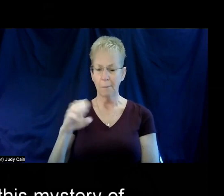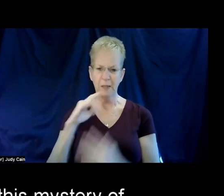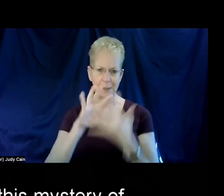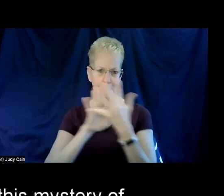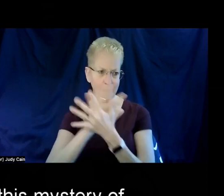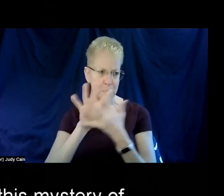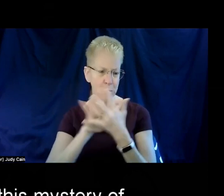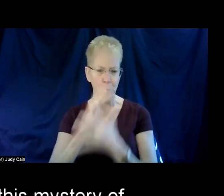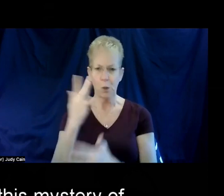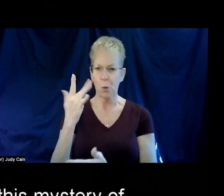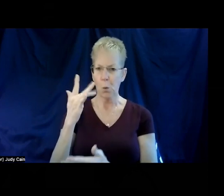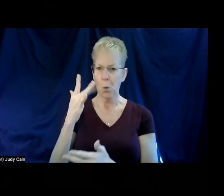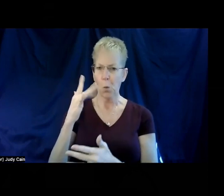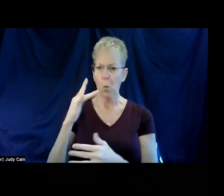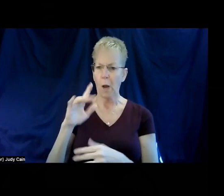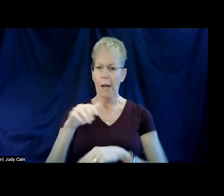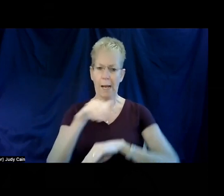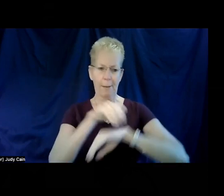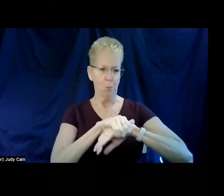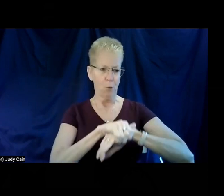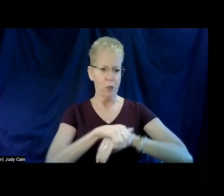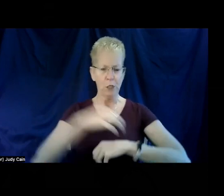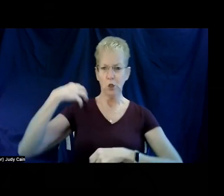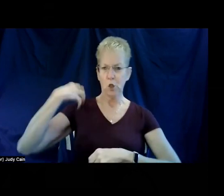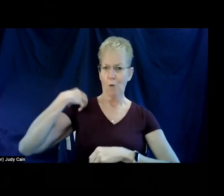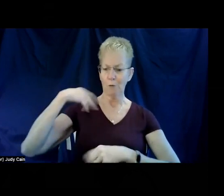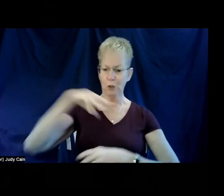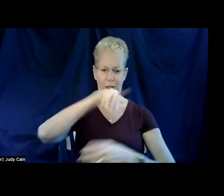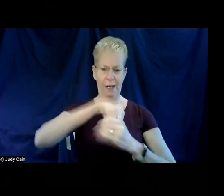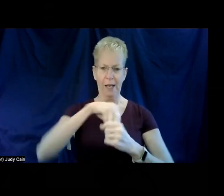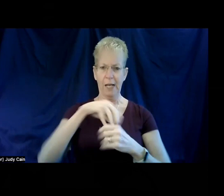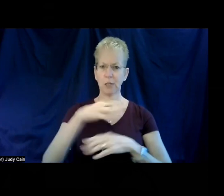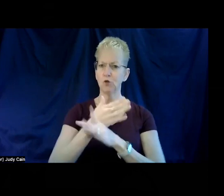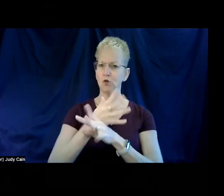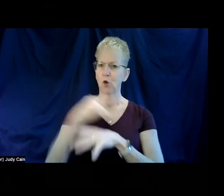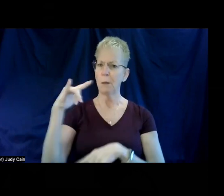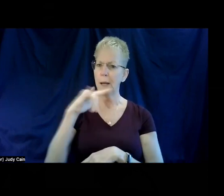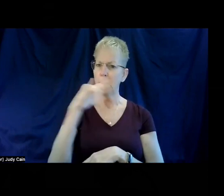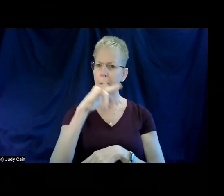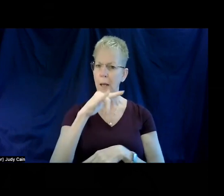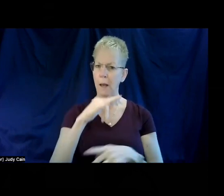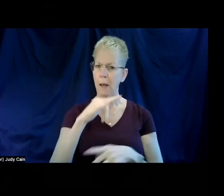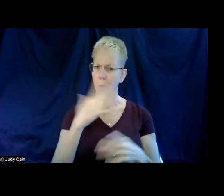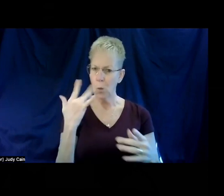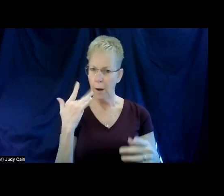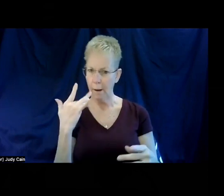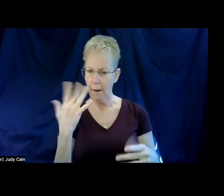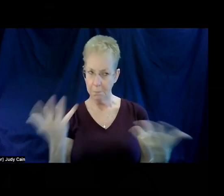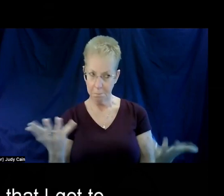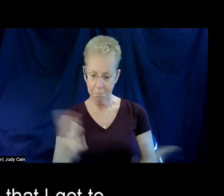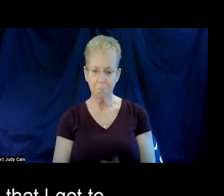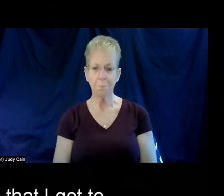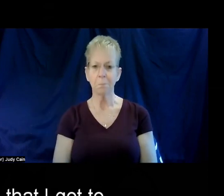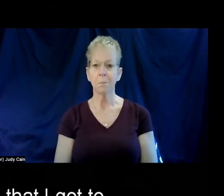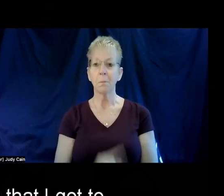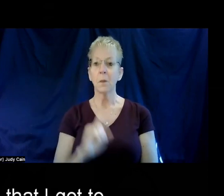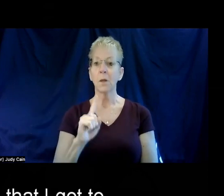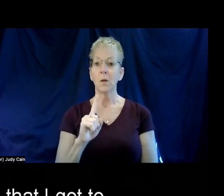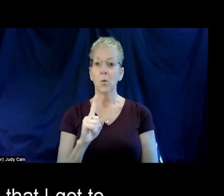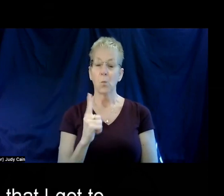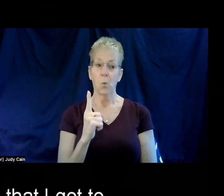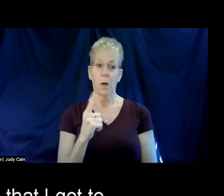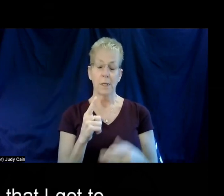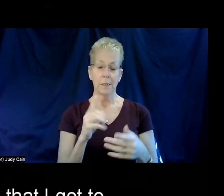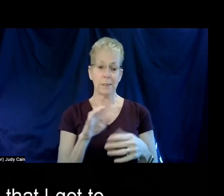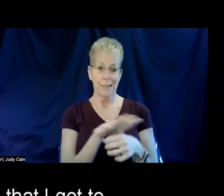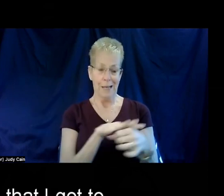what is the British officer doing in the airplane. And one of the little-known areas that I